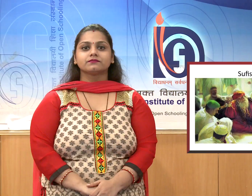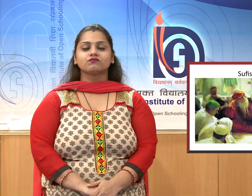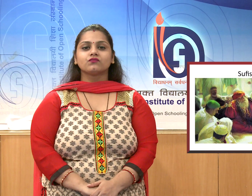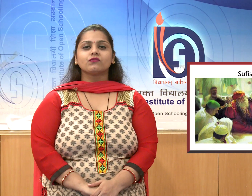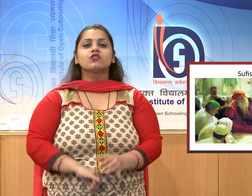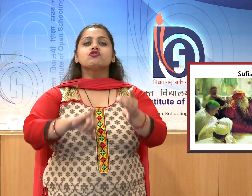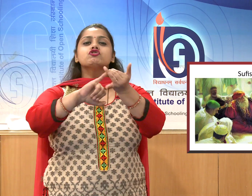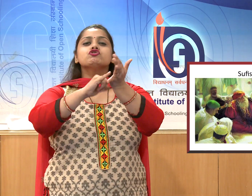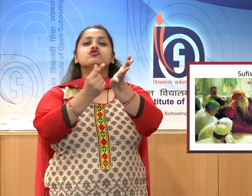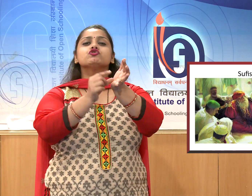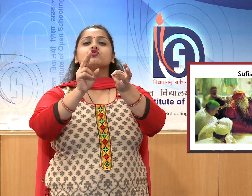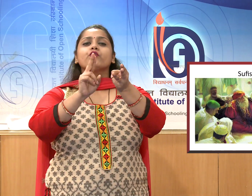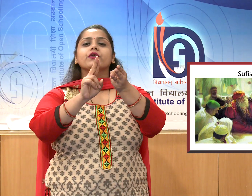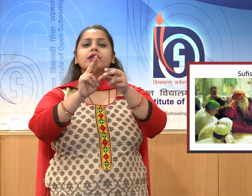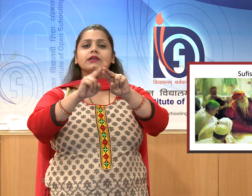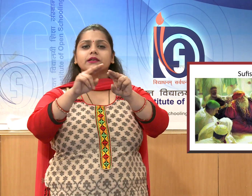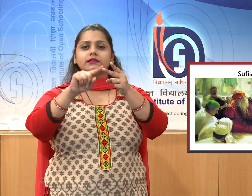the Sufi saints